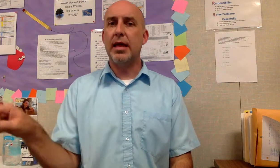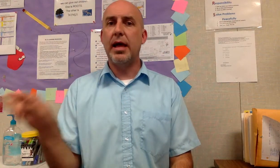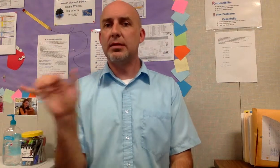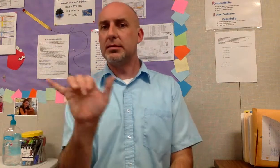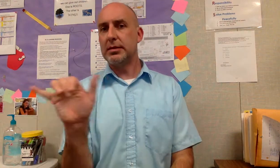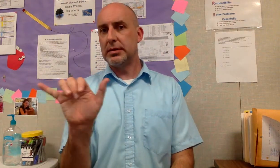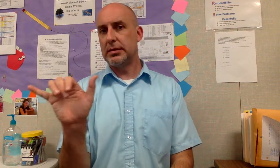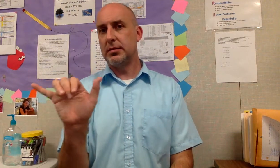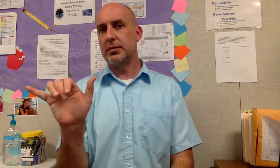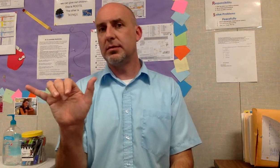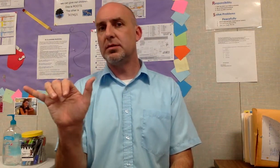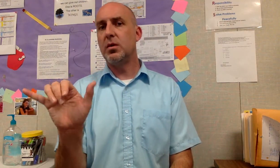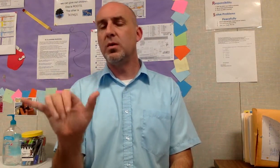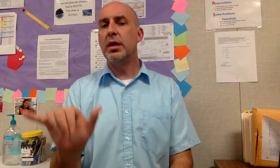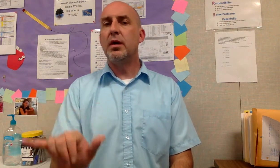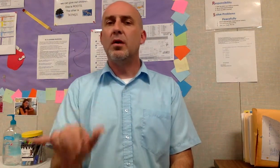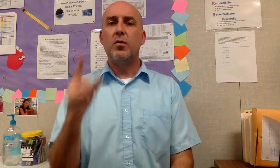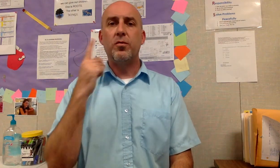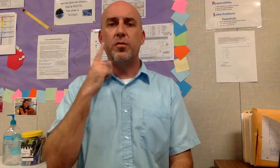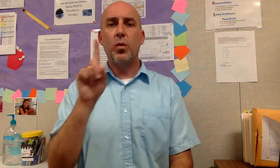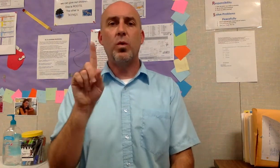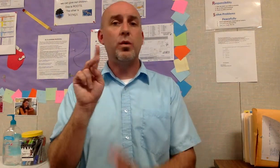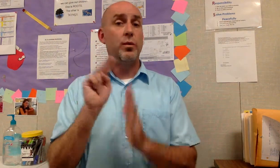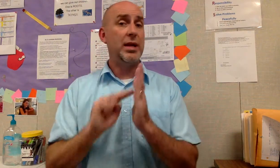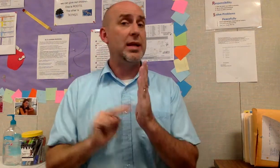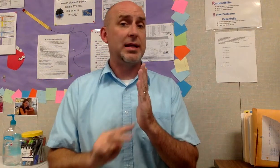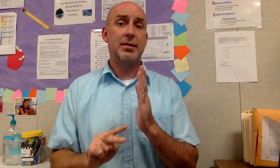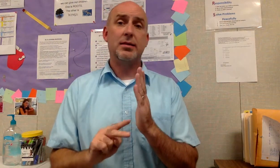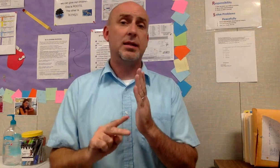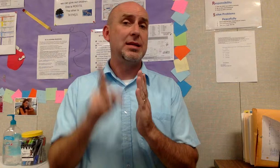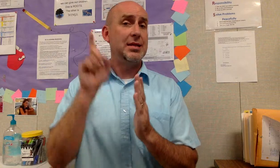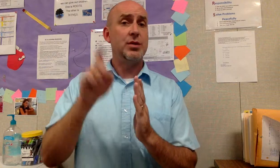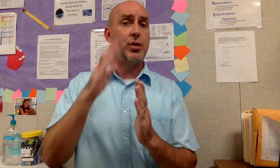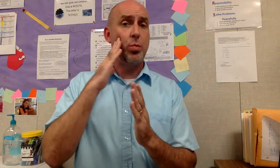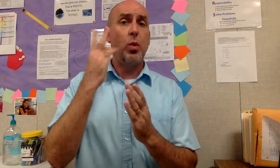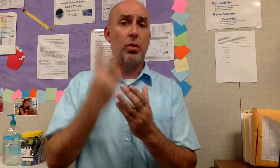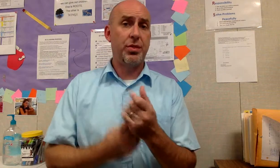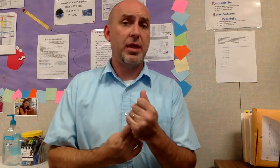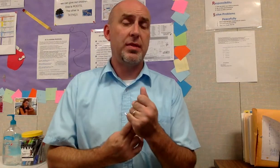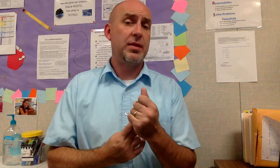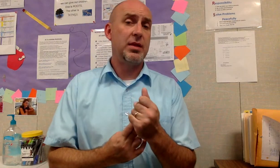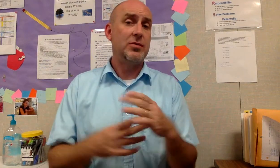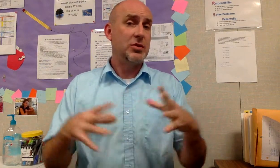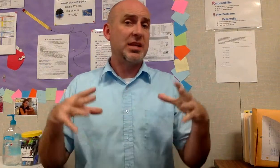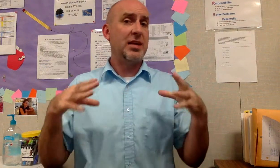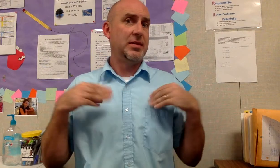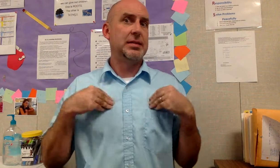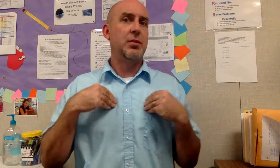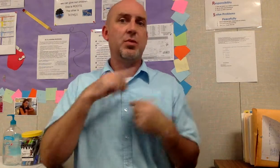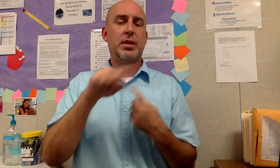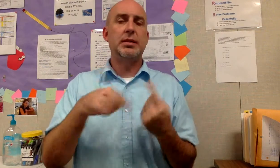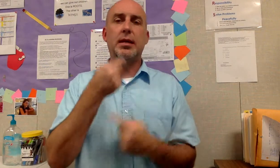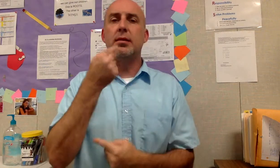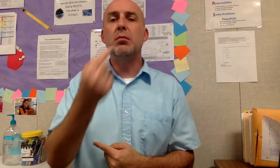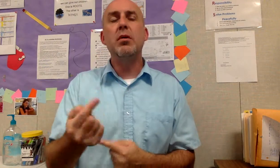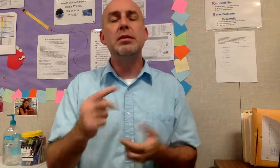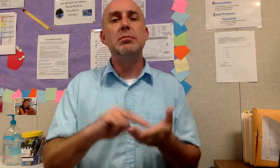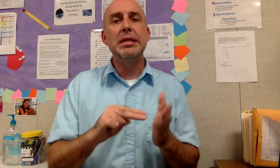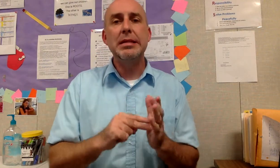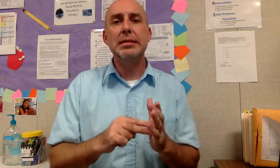that. So for reading, they need to know both, and then they have to just kind of accept when I tell them, oh, this means,